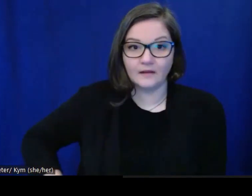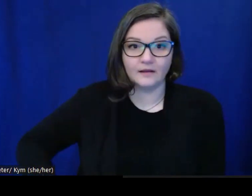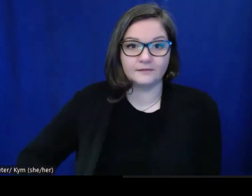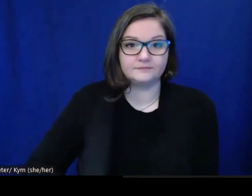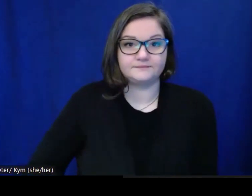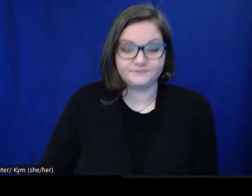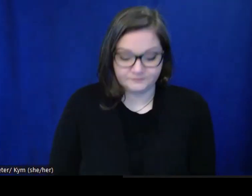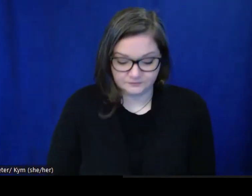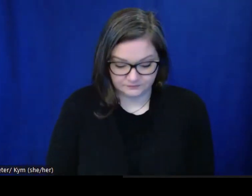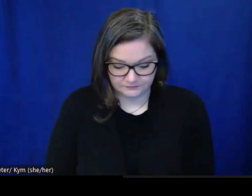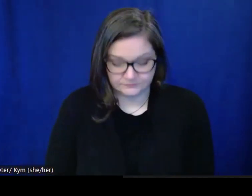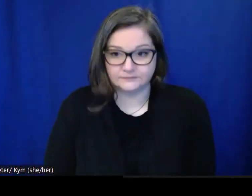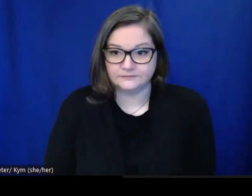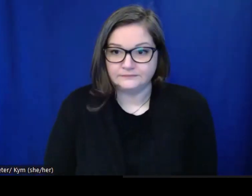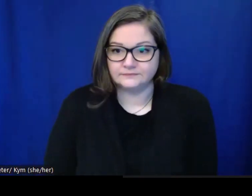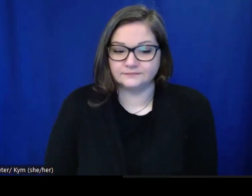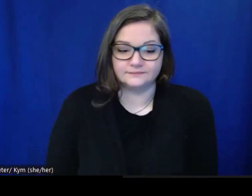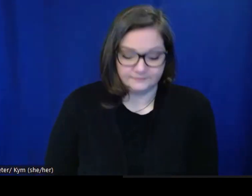Okay, I think that's